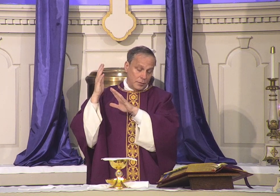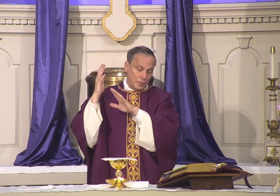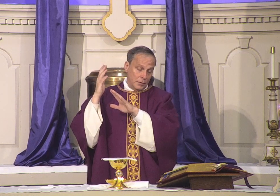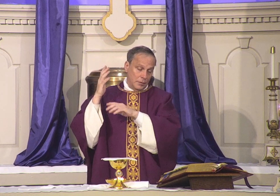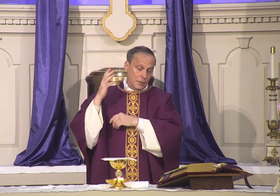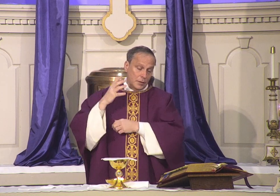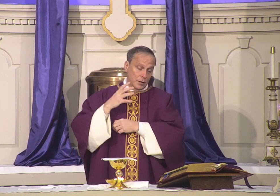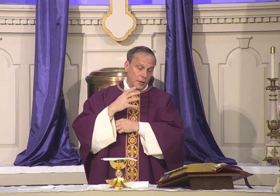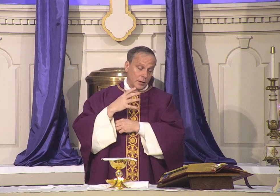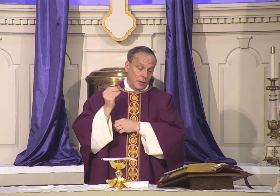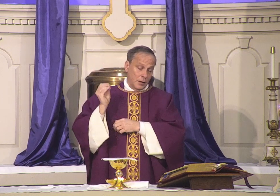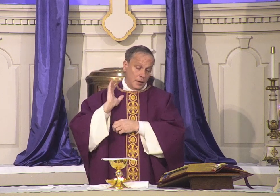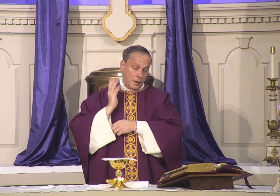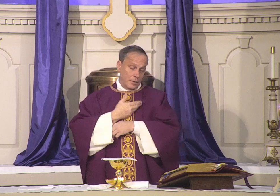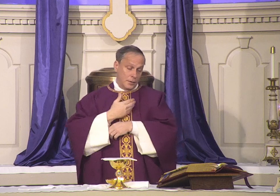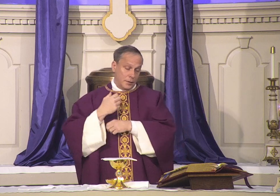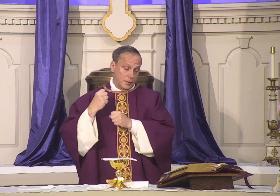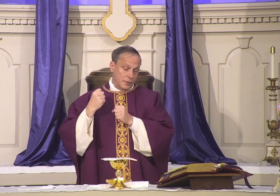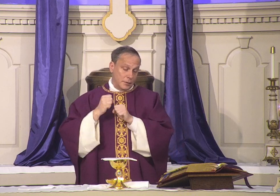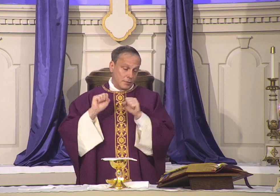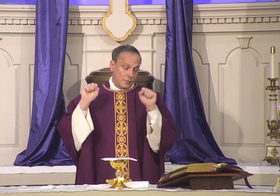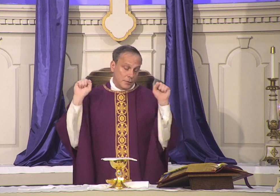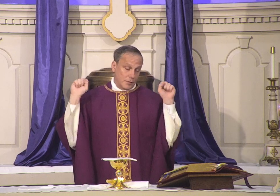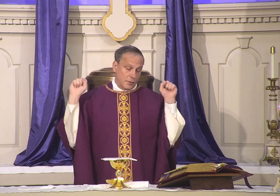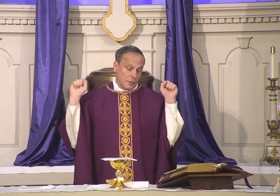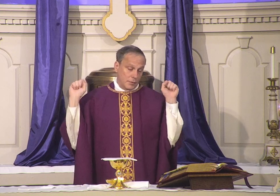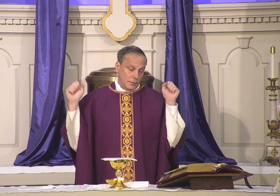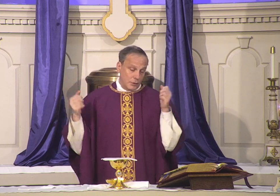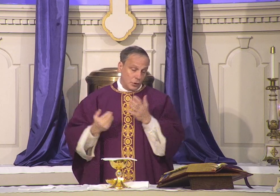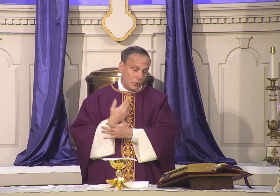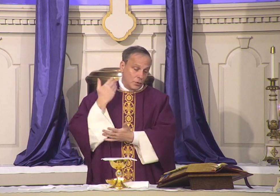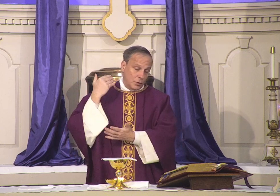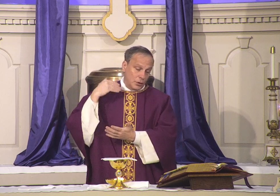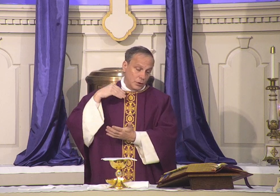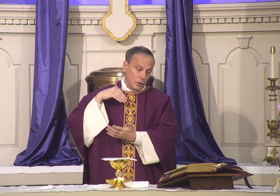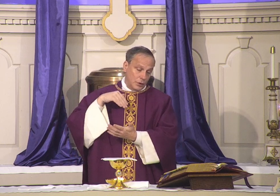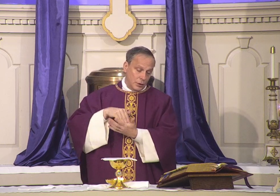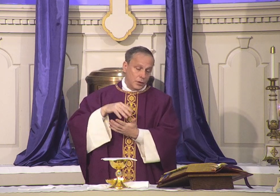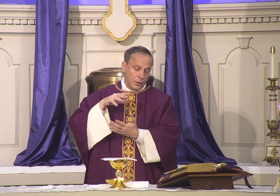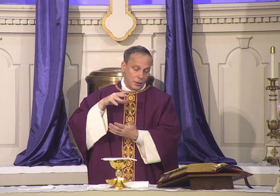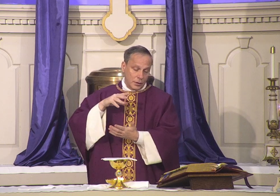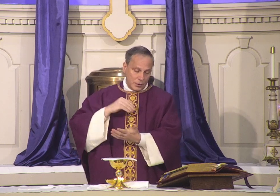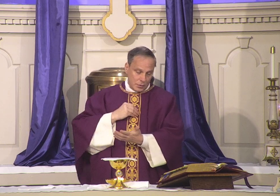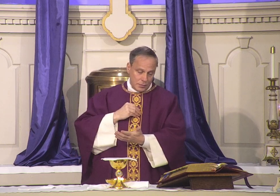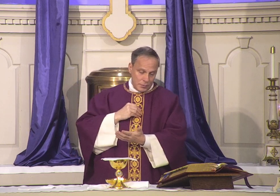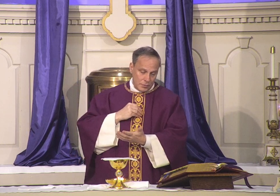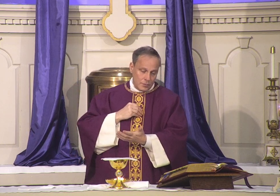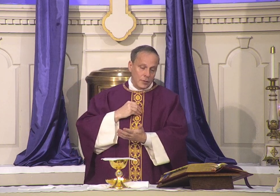yourself, and our salvation to be restored.